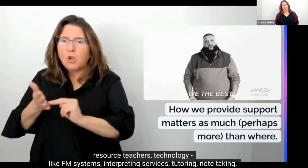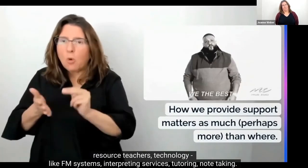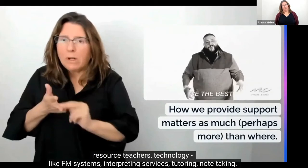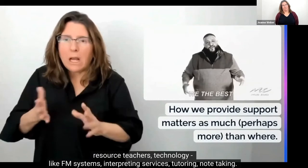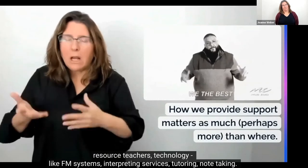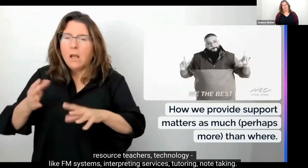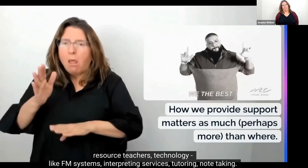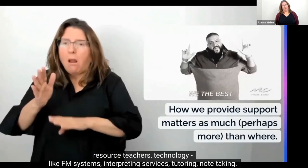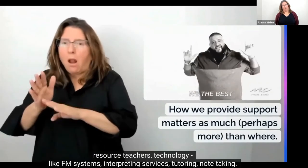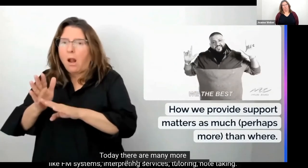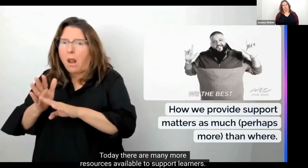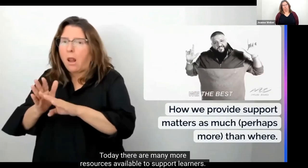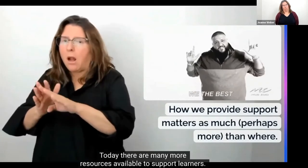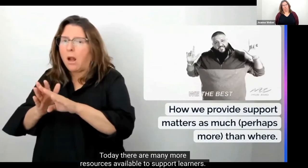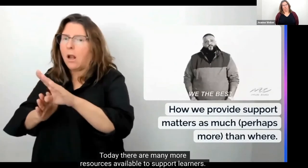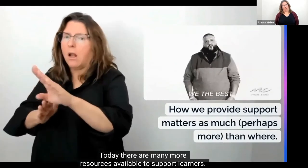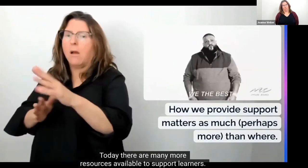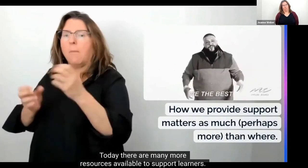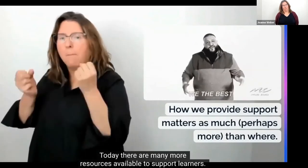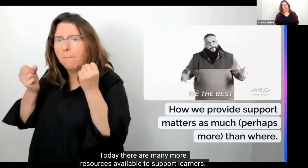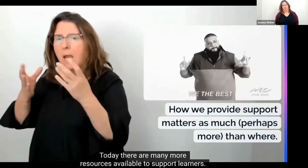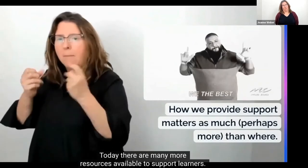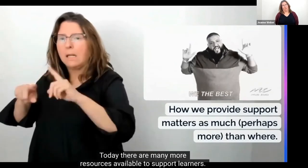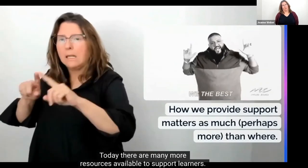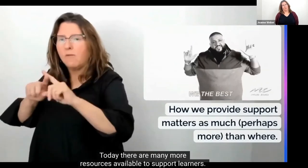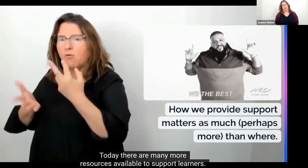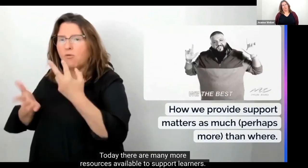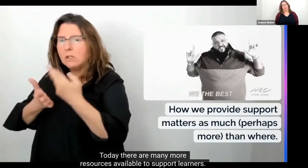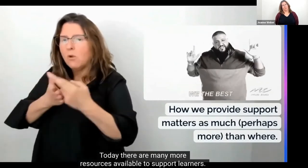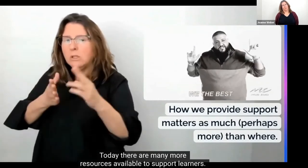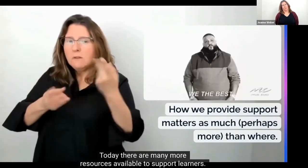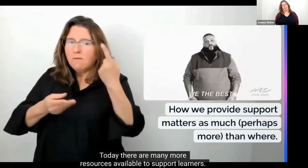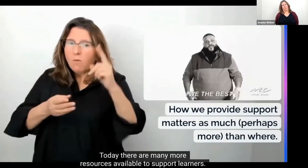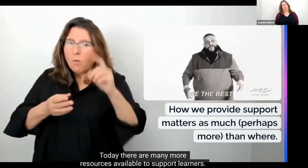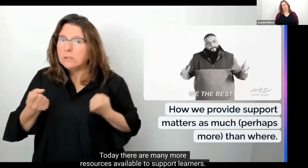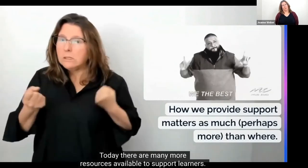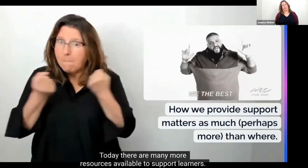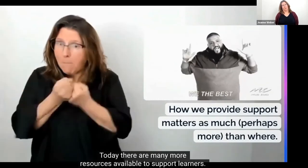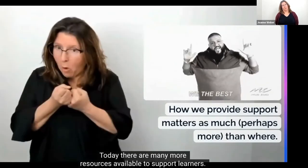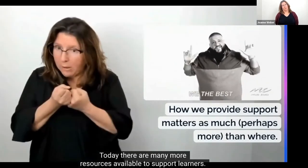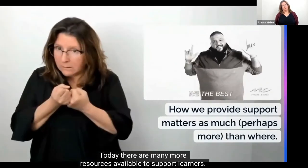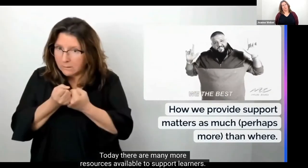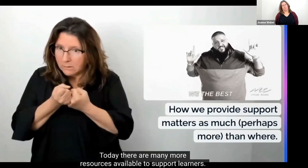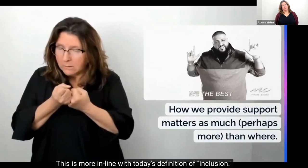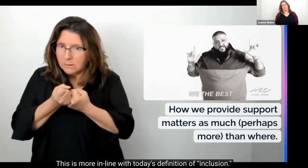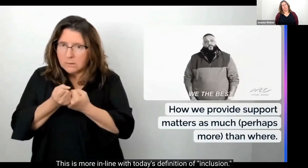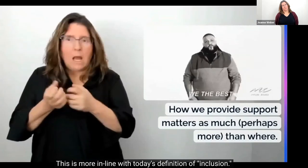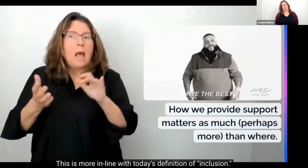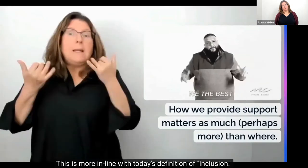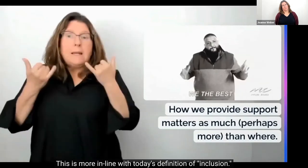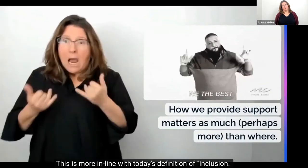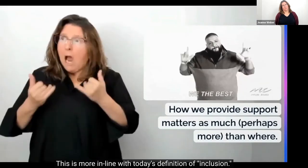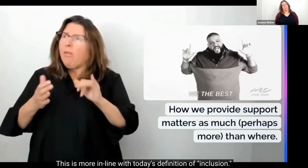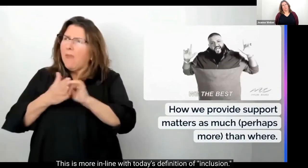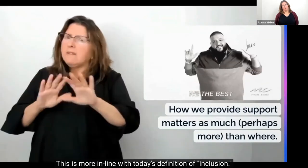tutoring, note-taking. Today, there are many more resources available to support learners.